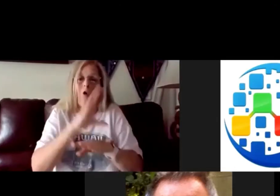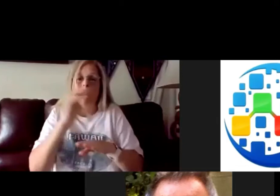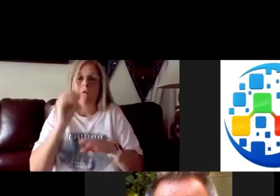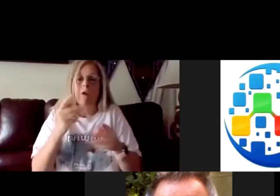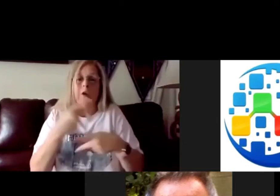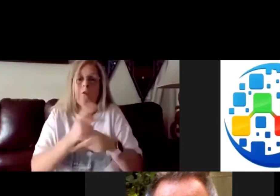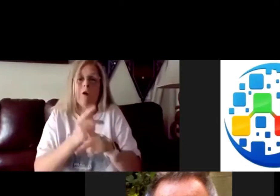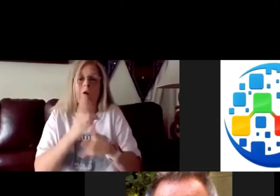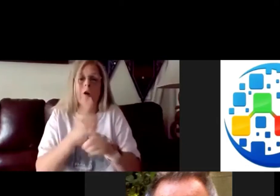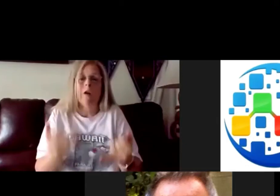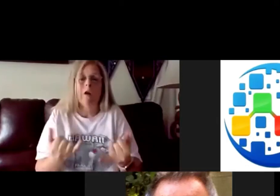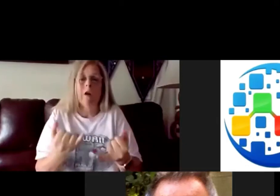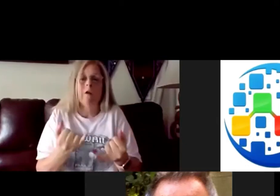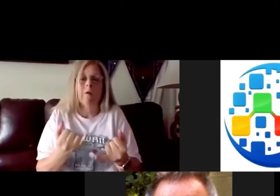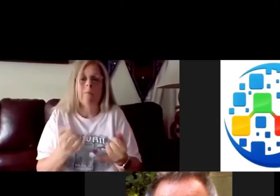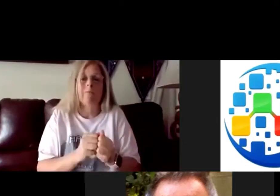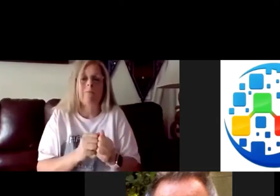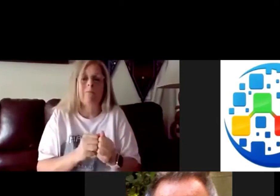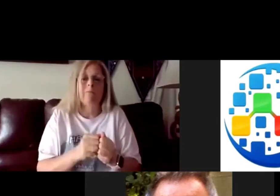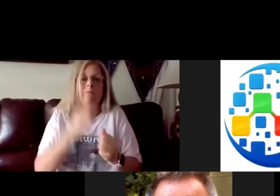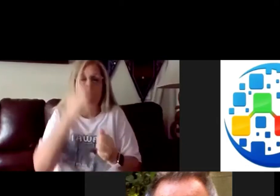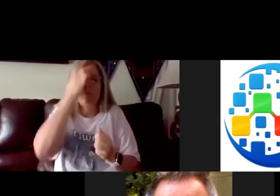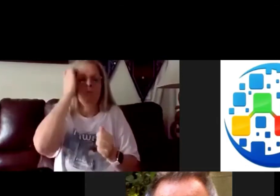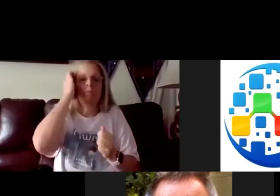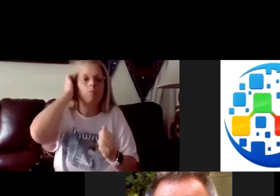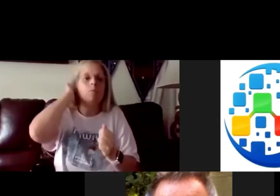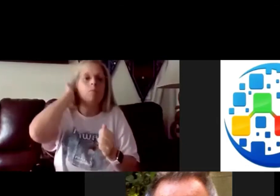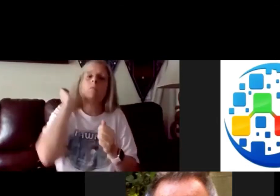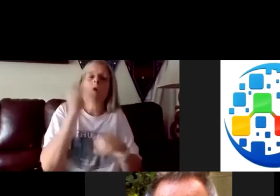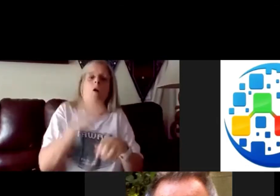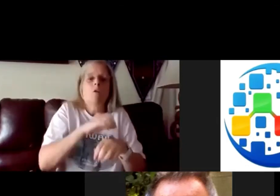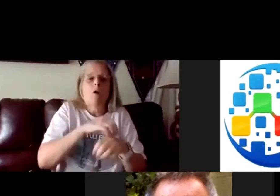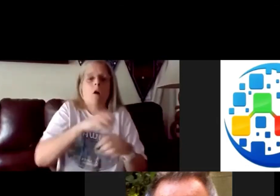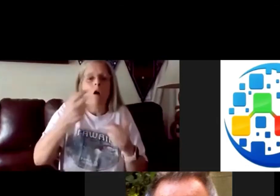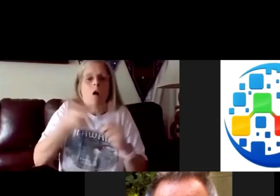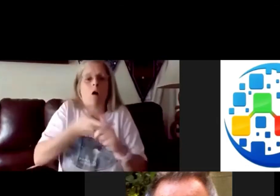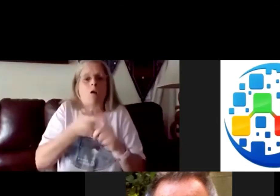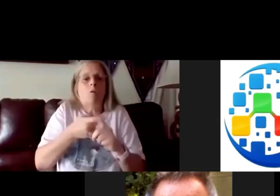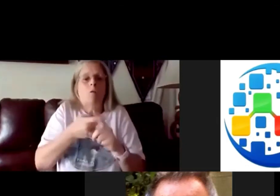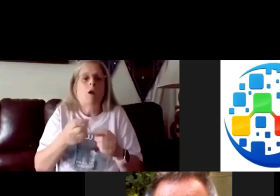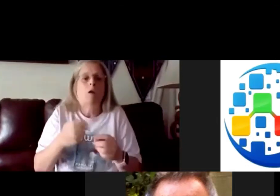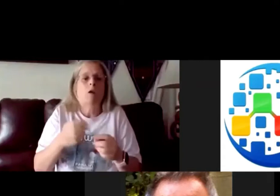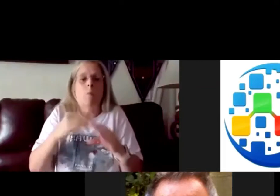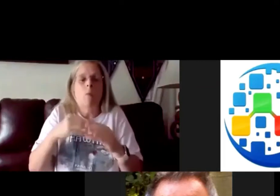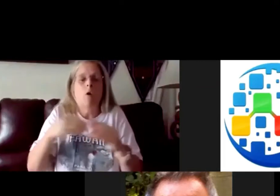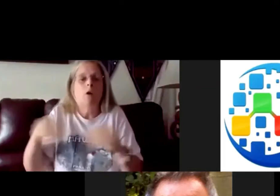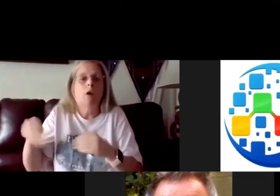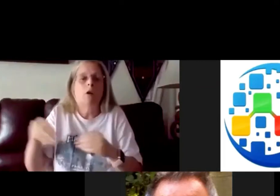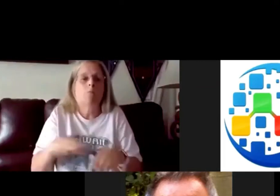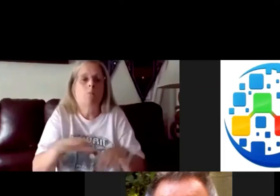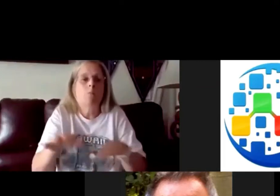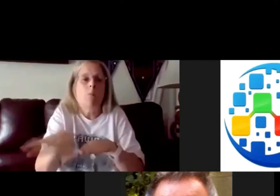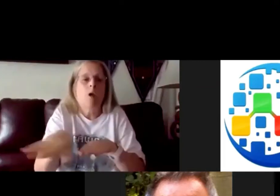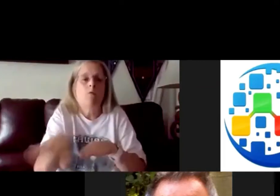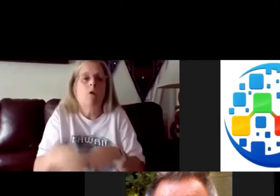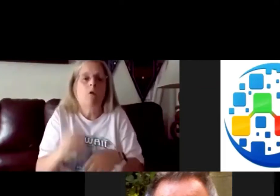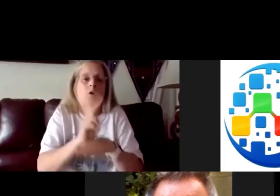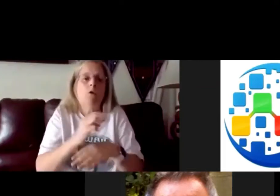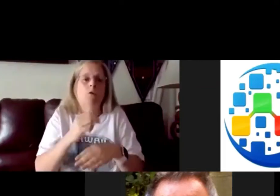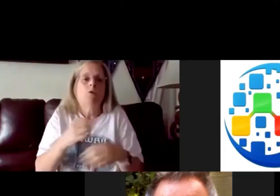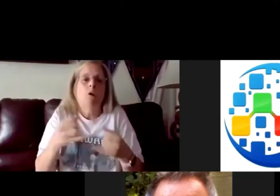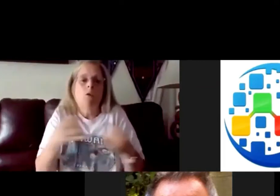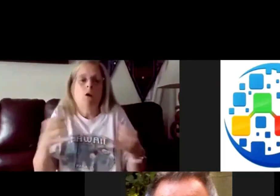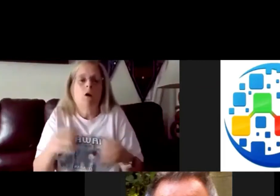the automated marketing platform. And on the automated marketing platform are all the tools that we use to market online. And it could be anywhere